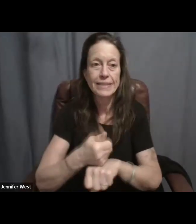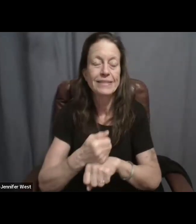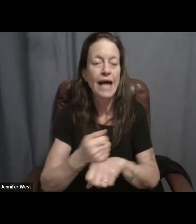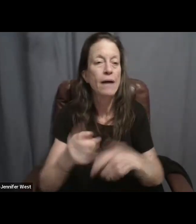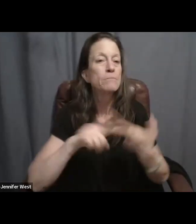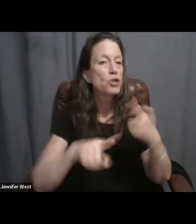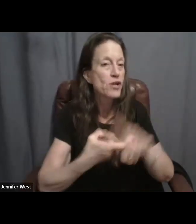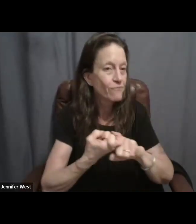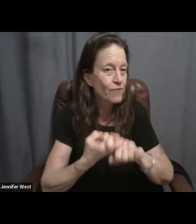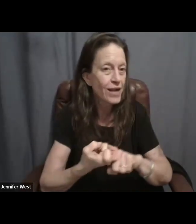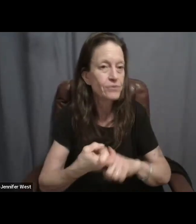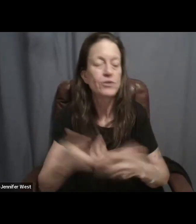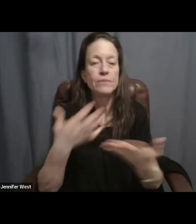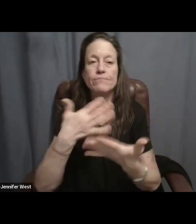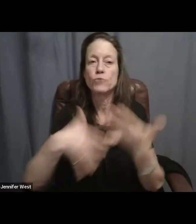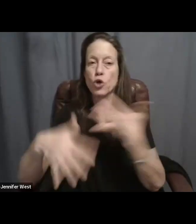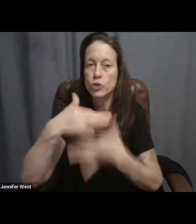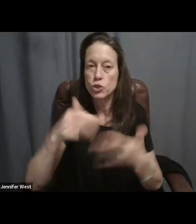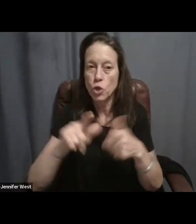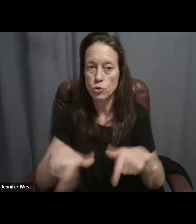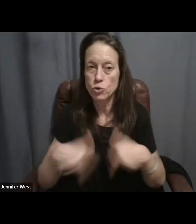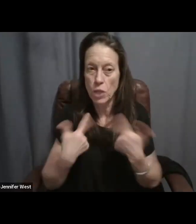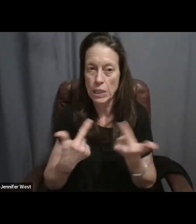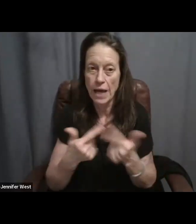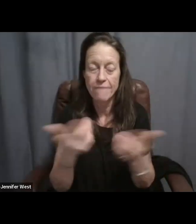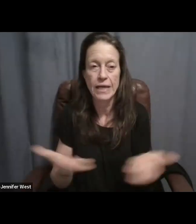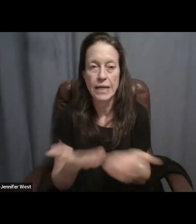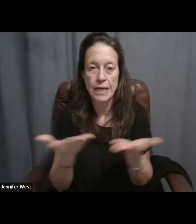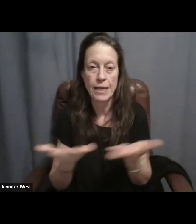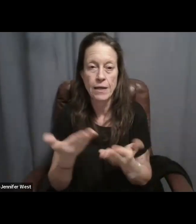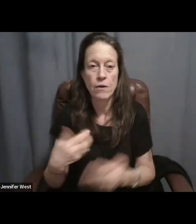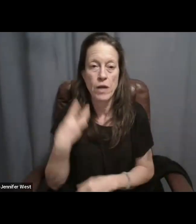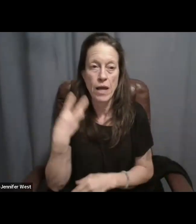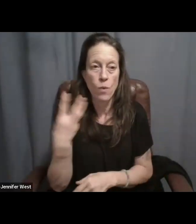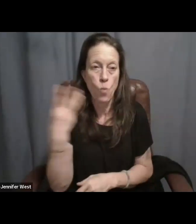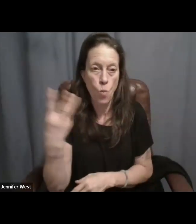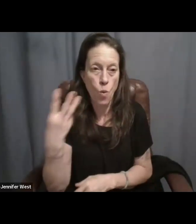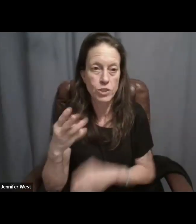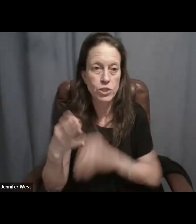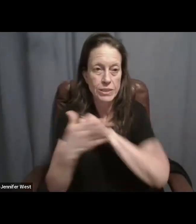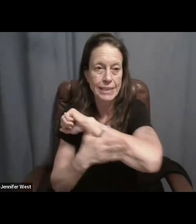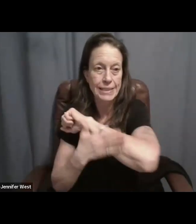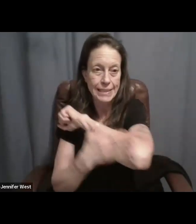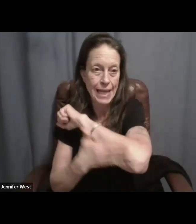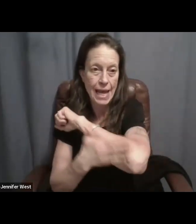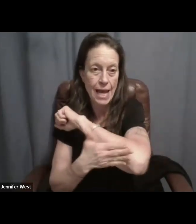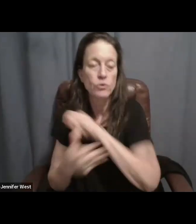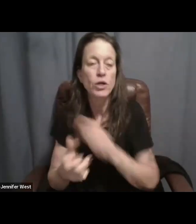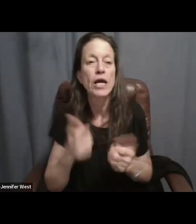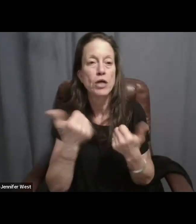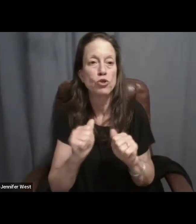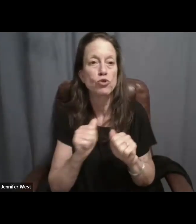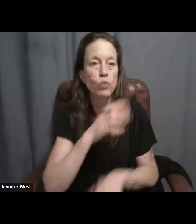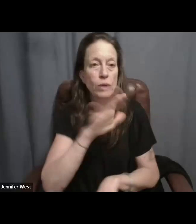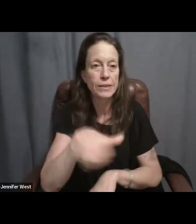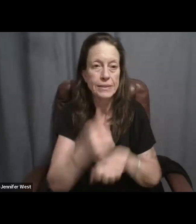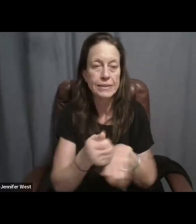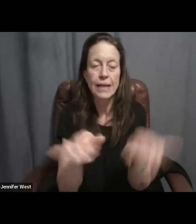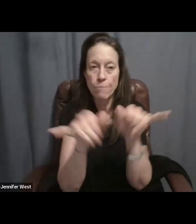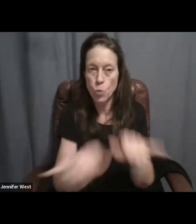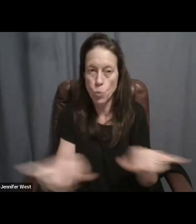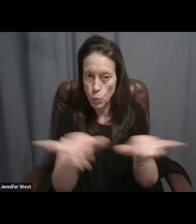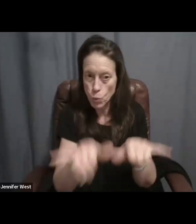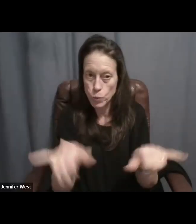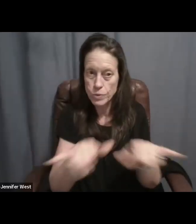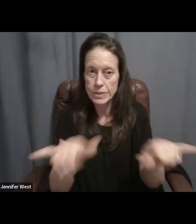and social life and trying to get routines in place as well as staff.